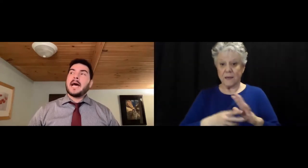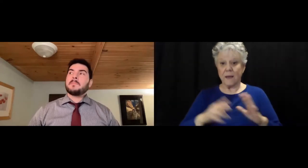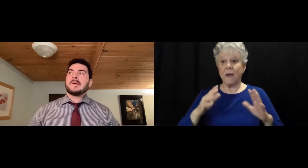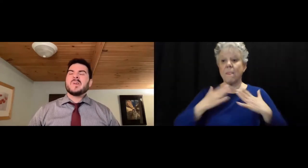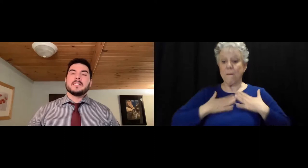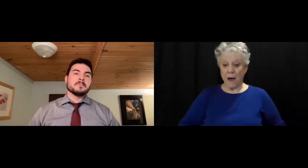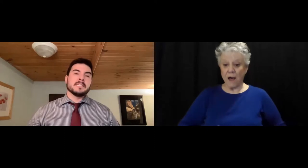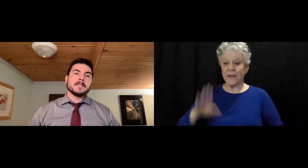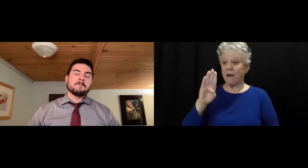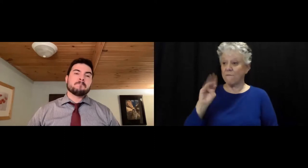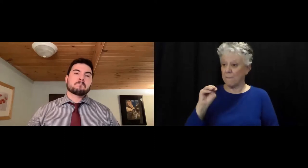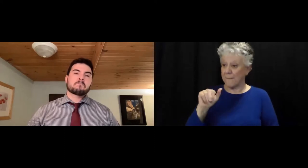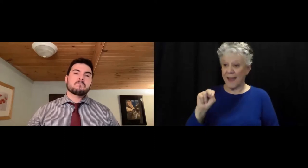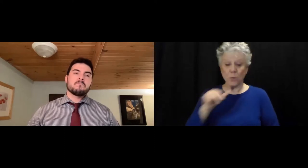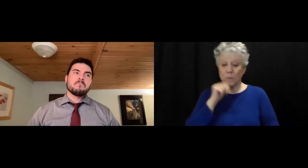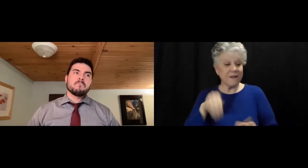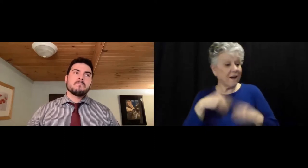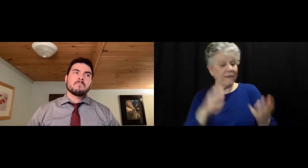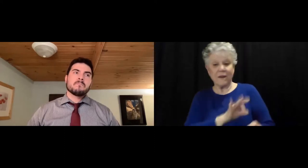an apt disposition.